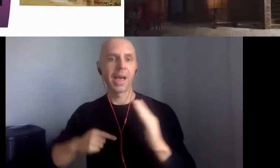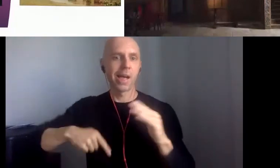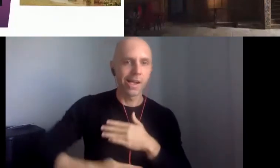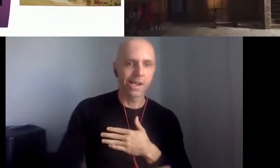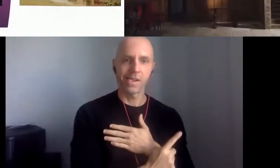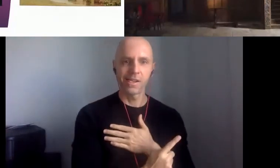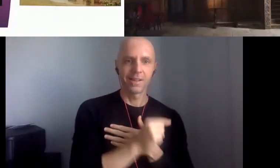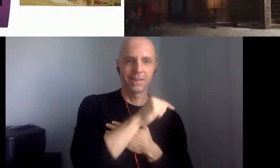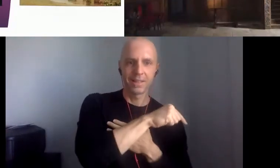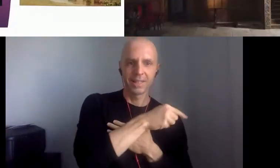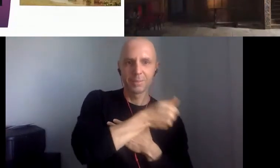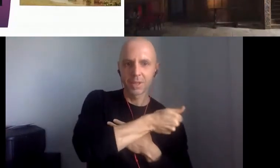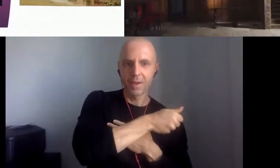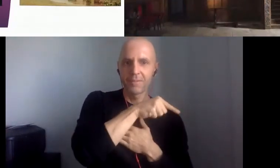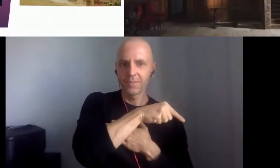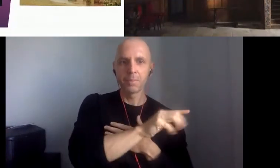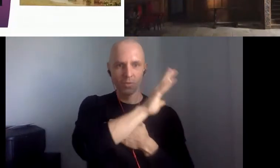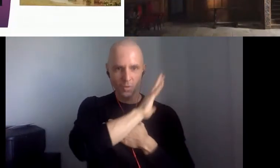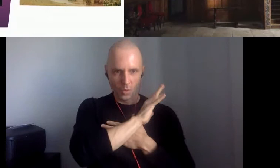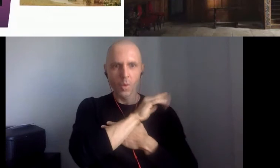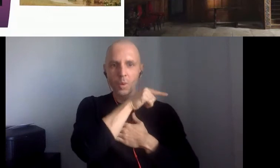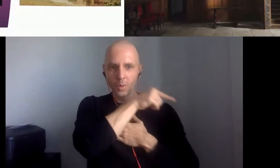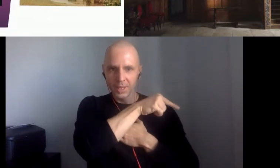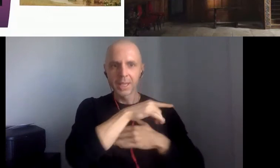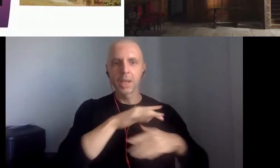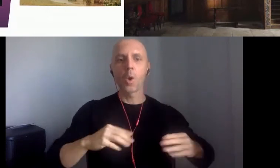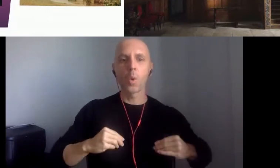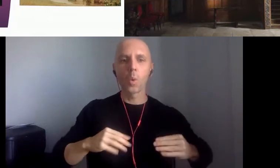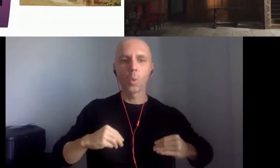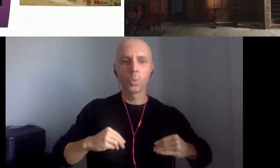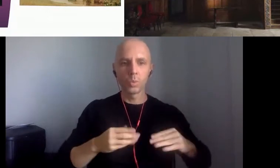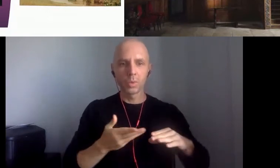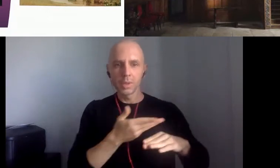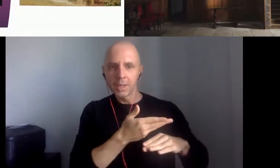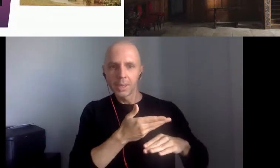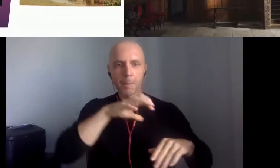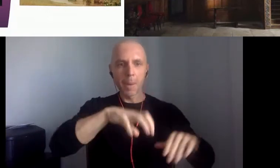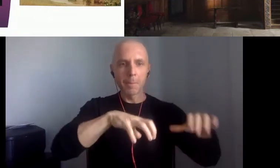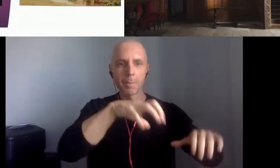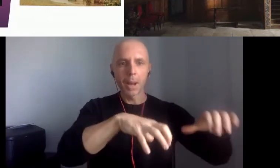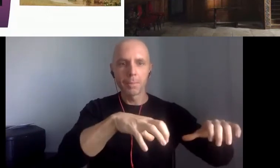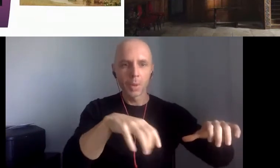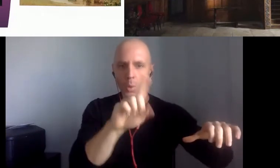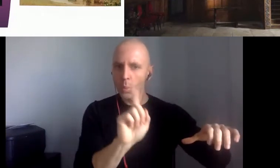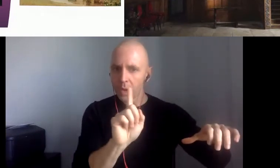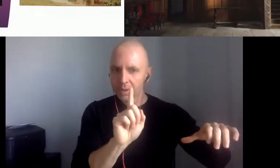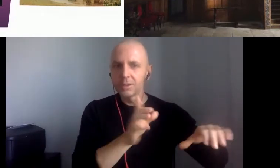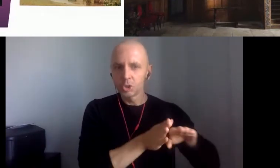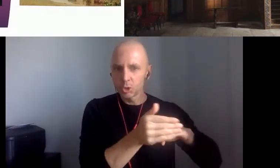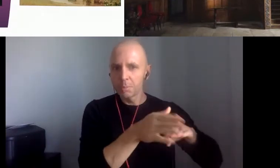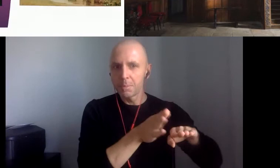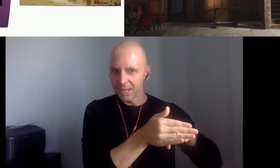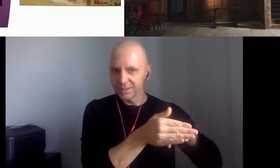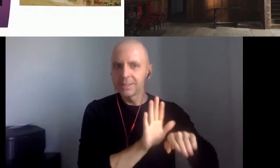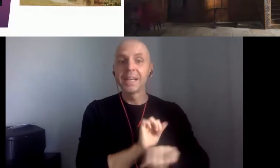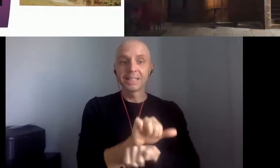in Jamaica that were worked by slave labor. And in his will, Fuller actually, as you could